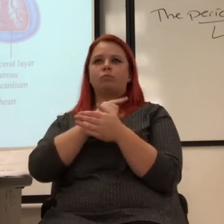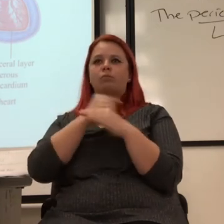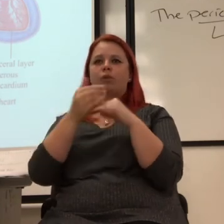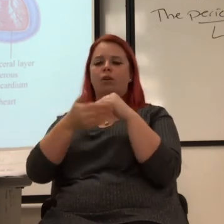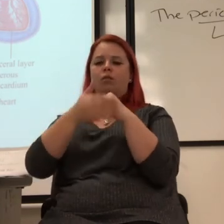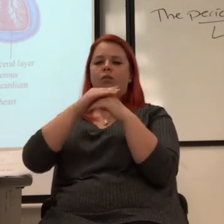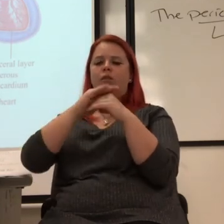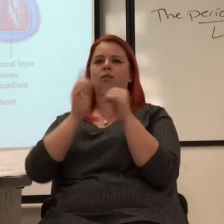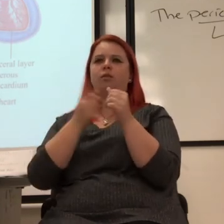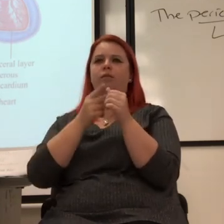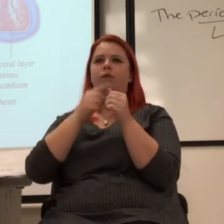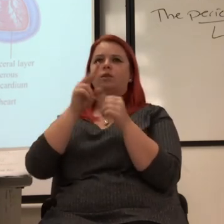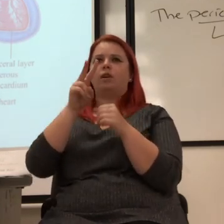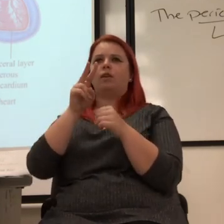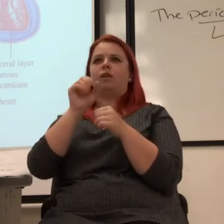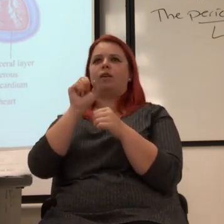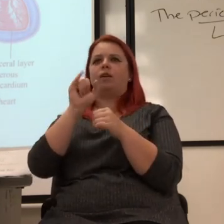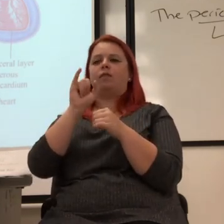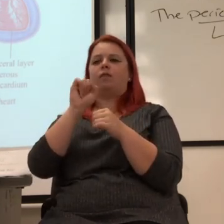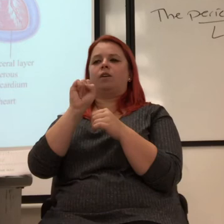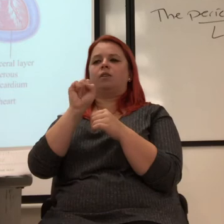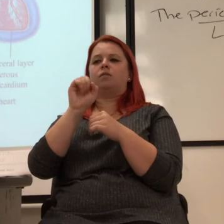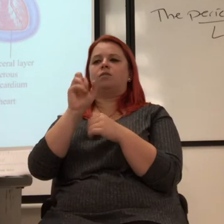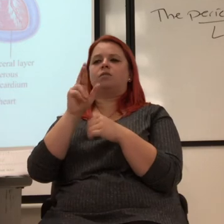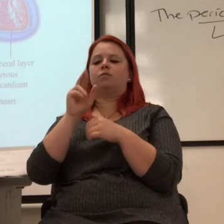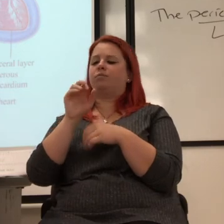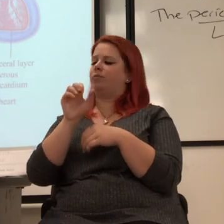layer and a parietal layer.